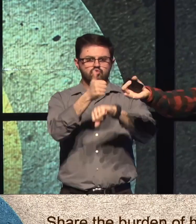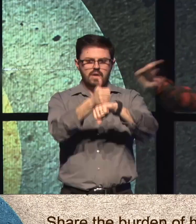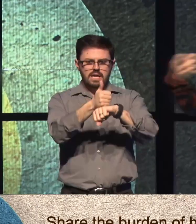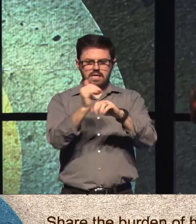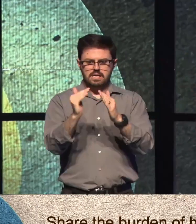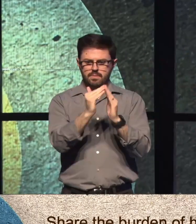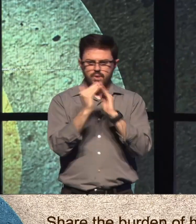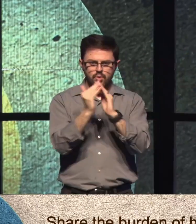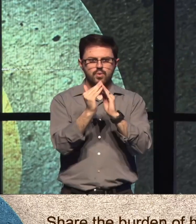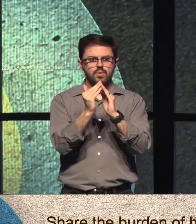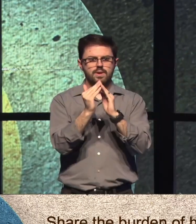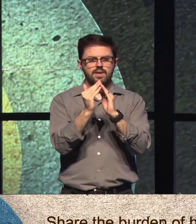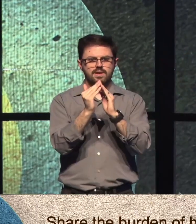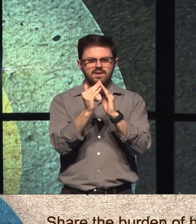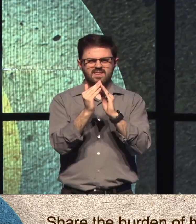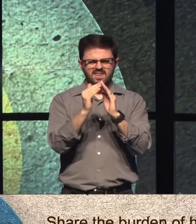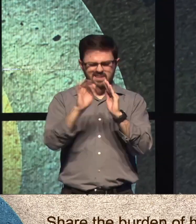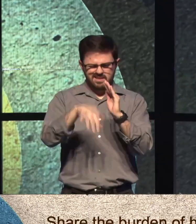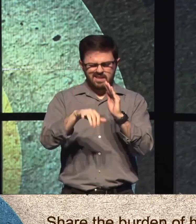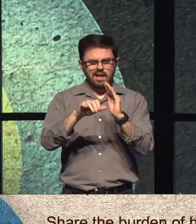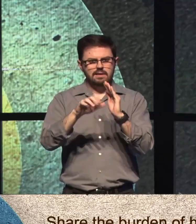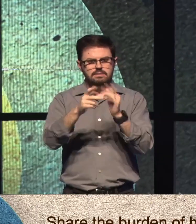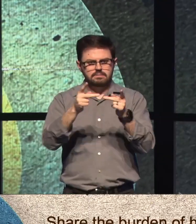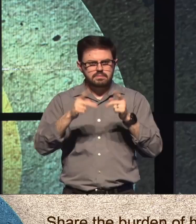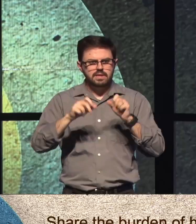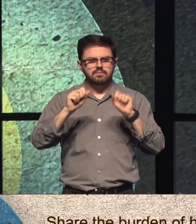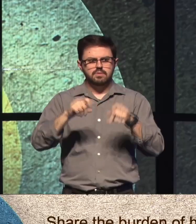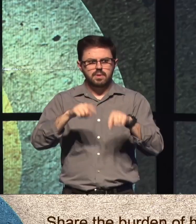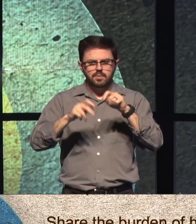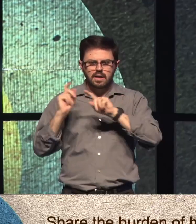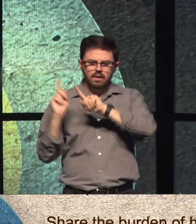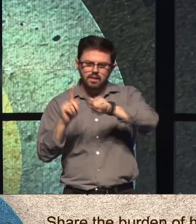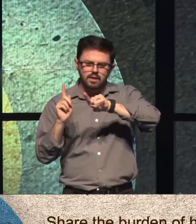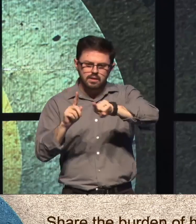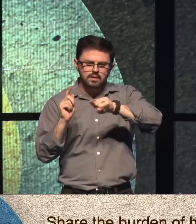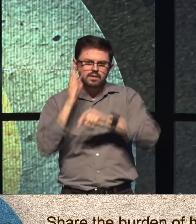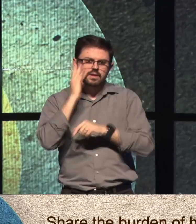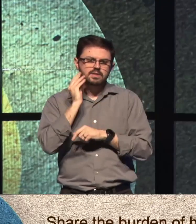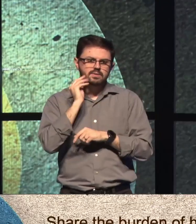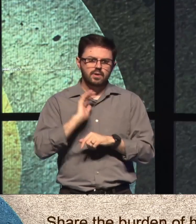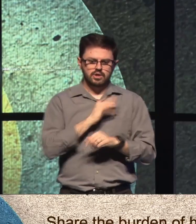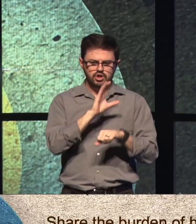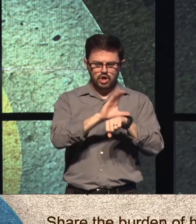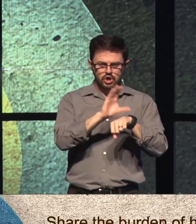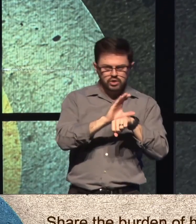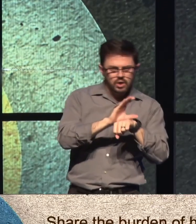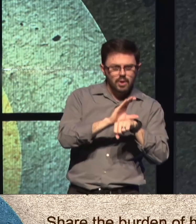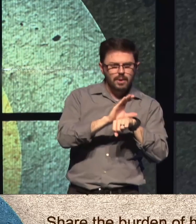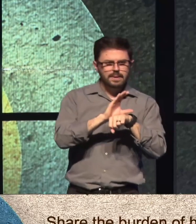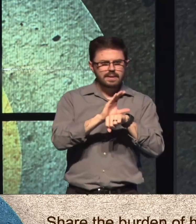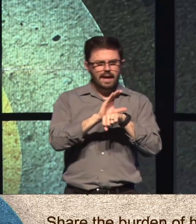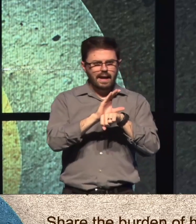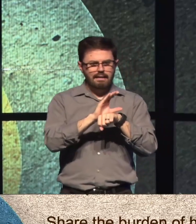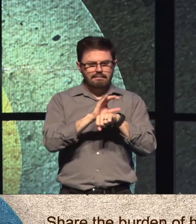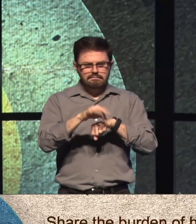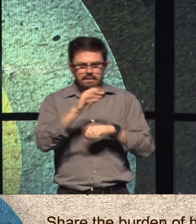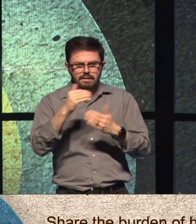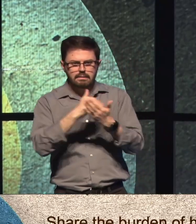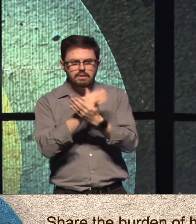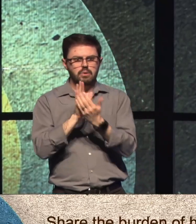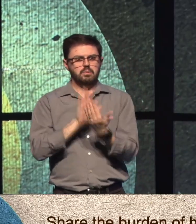space where people can come and experience our church and our way of thinking about following Christ that they might not know is